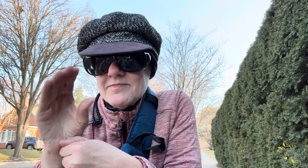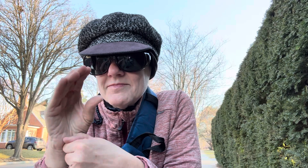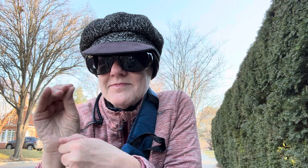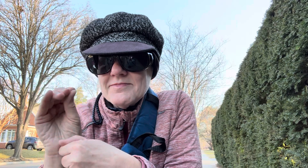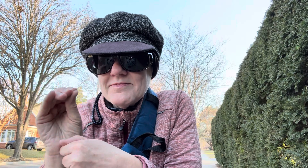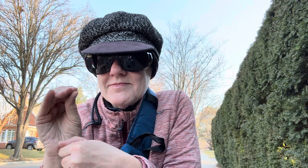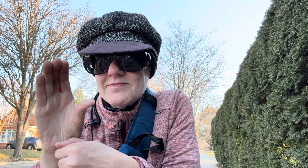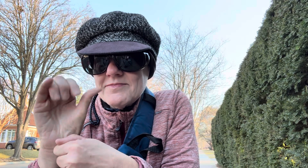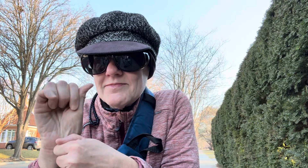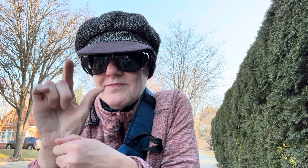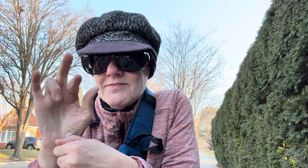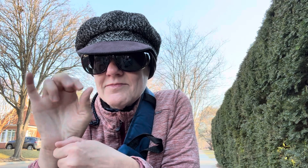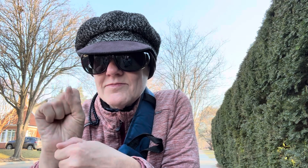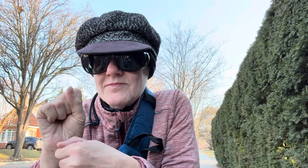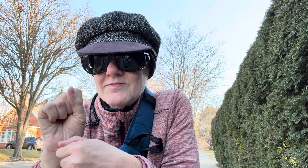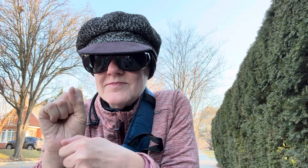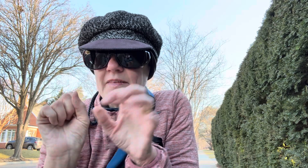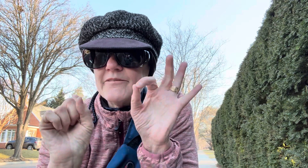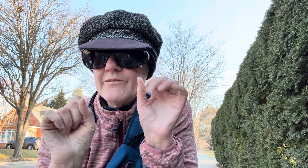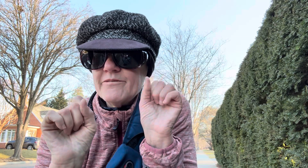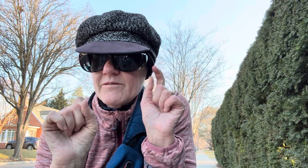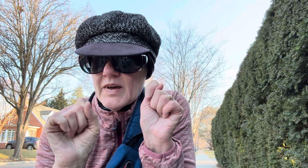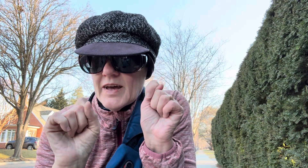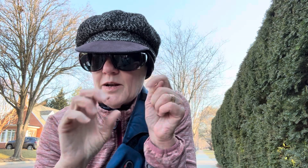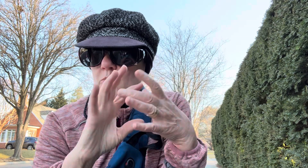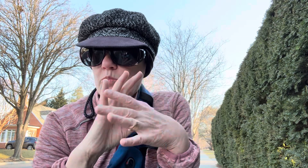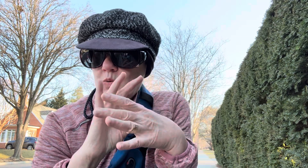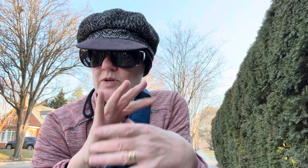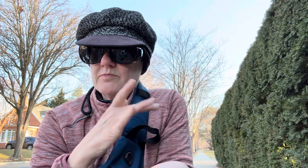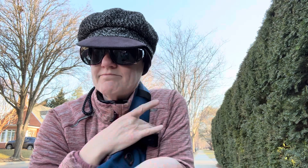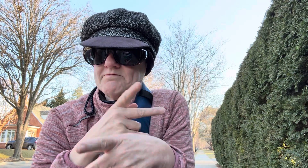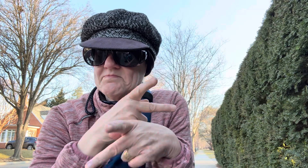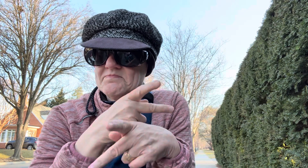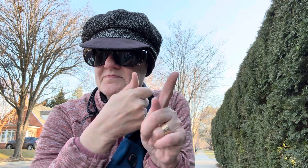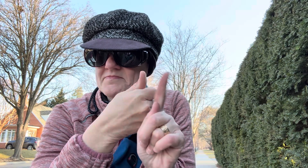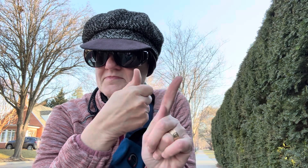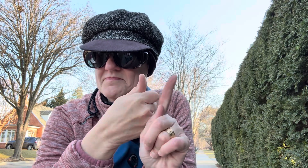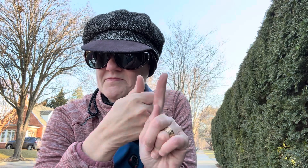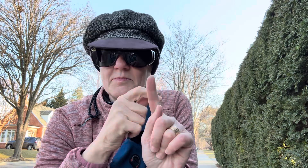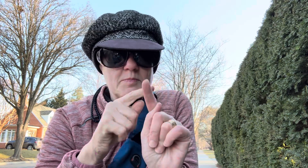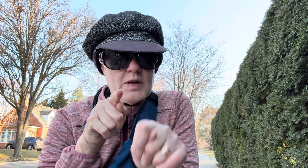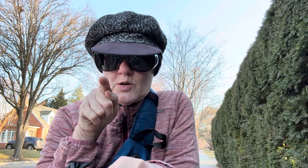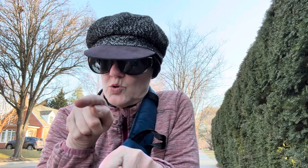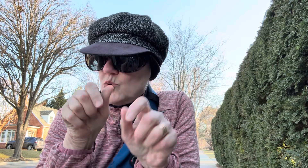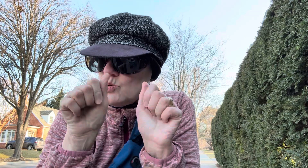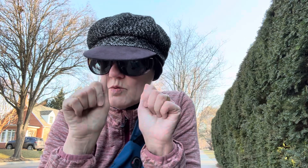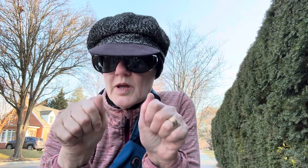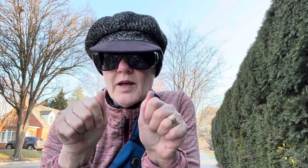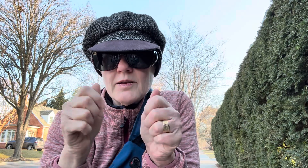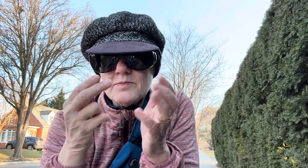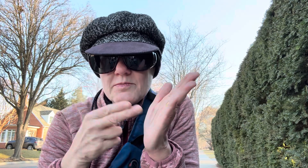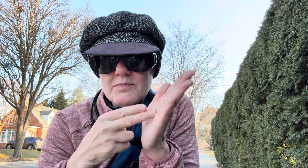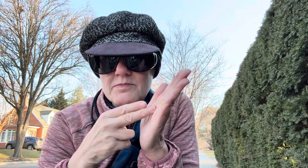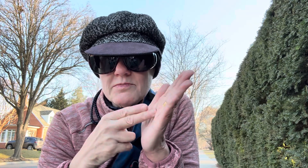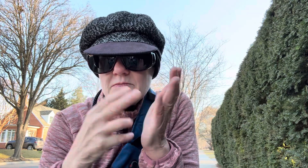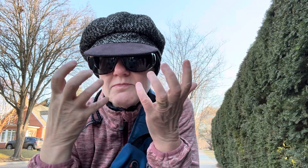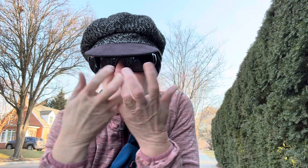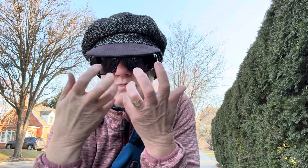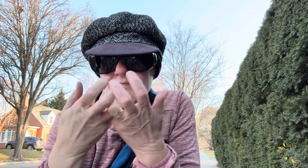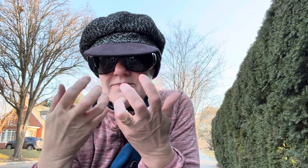the 60 grams of net carbs and the calories, the fat and the protein, they kind of take care of themselves. But you can do that. You can make